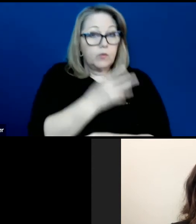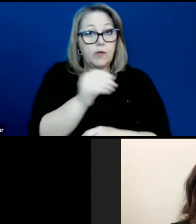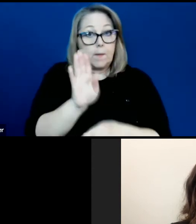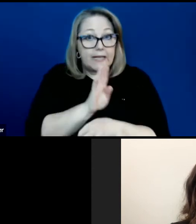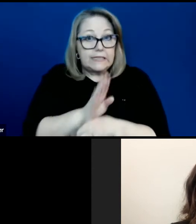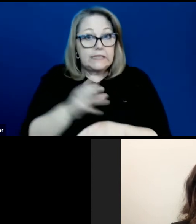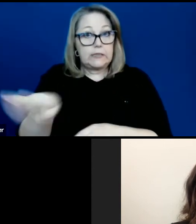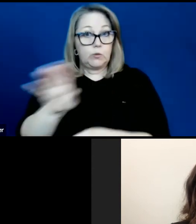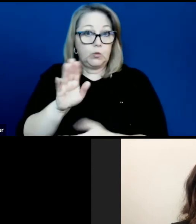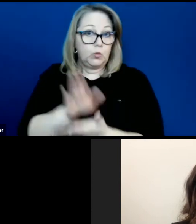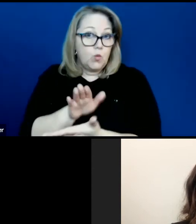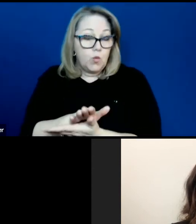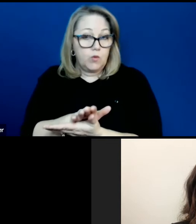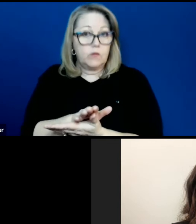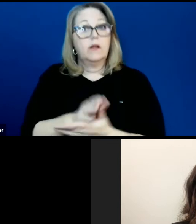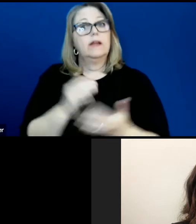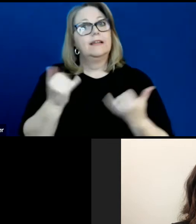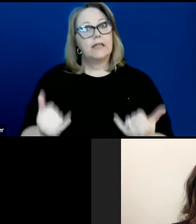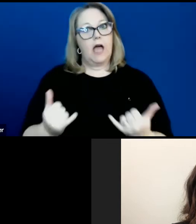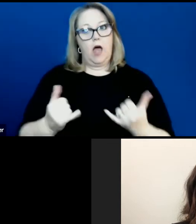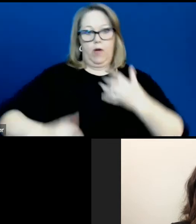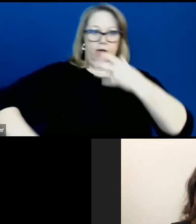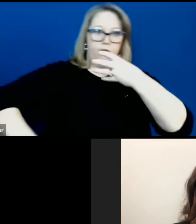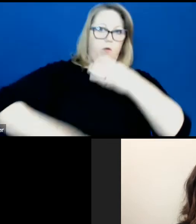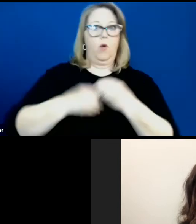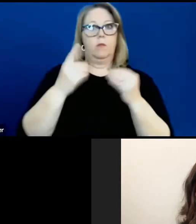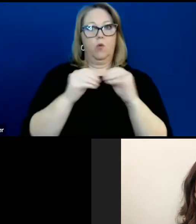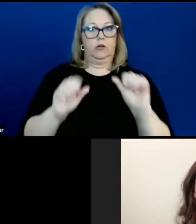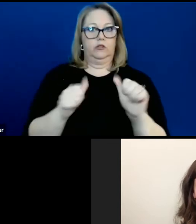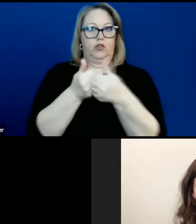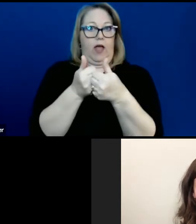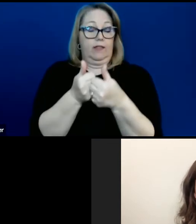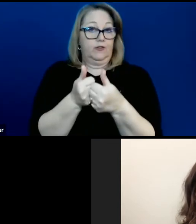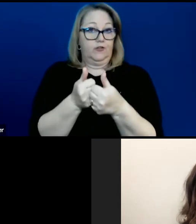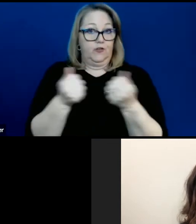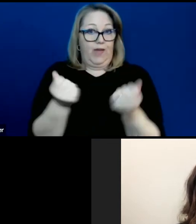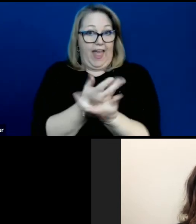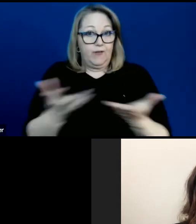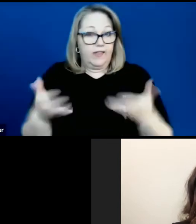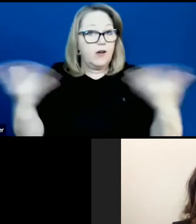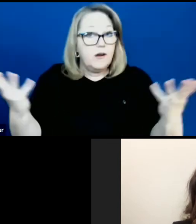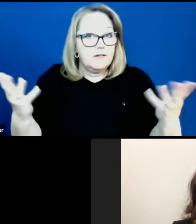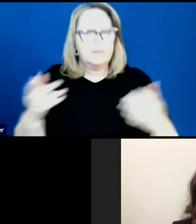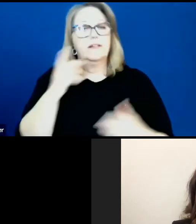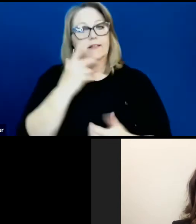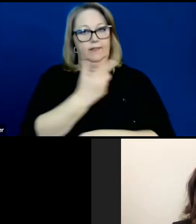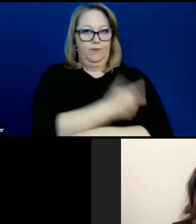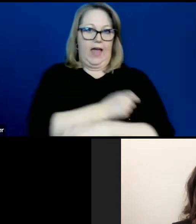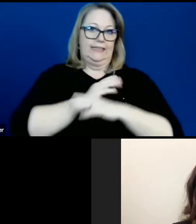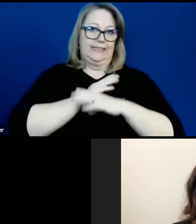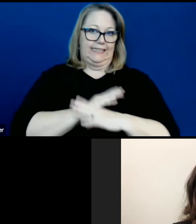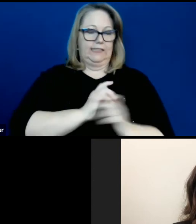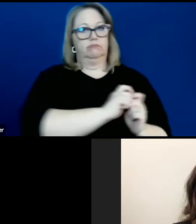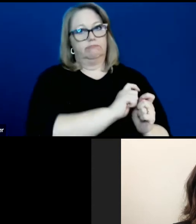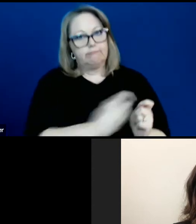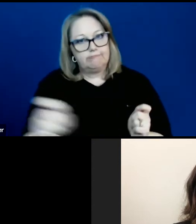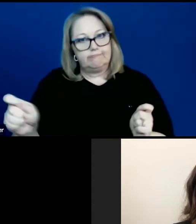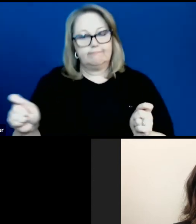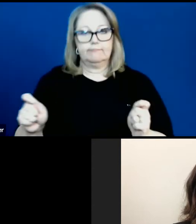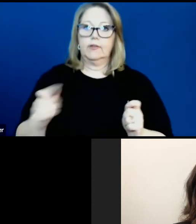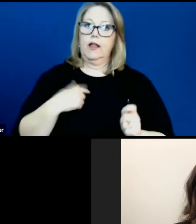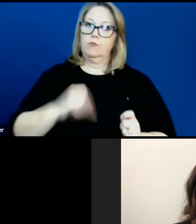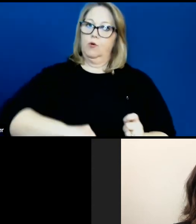They now have added the complex logistical challenge of vaccine distribution to their plates. And again, I'm so proud of our Battle Born